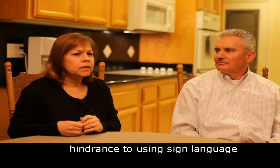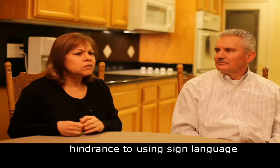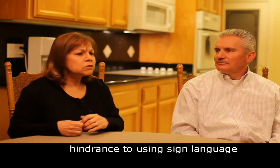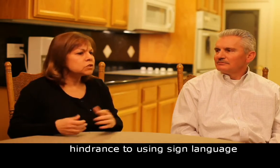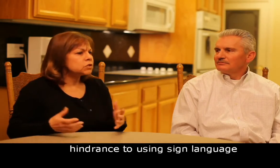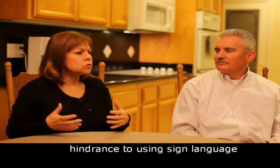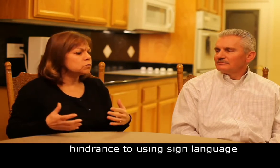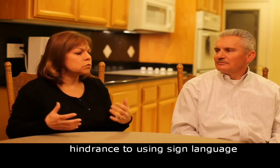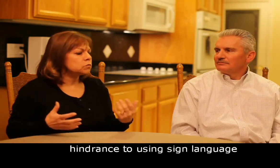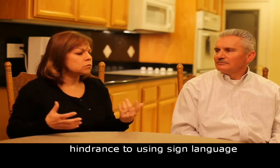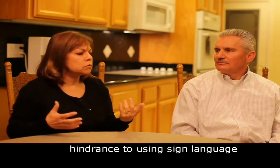hindrance to